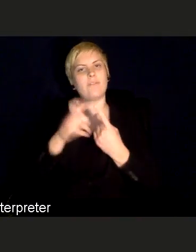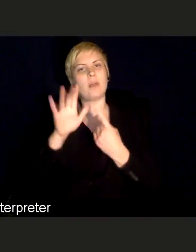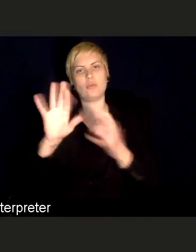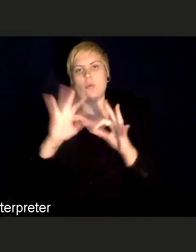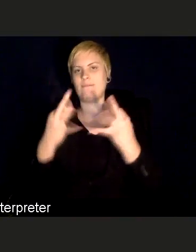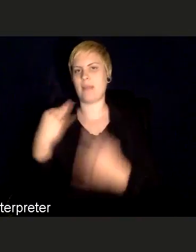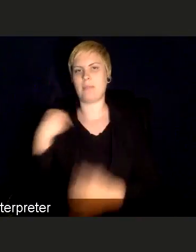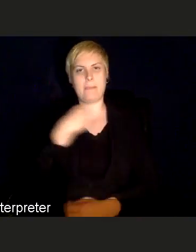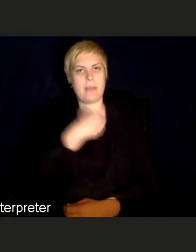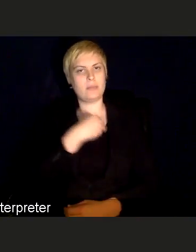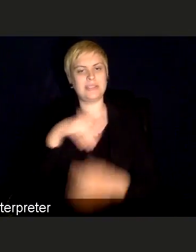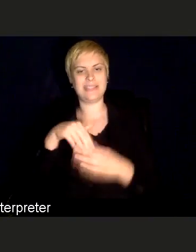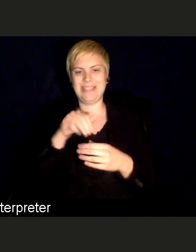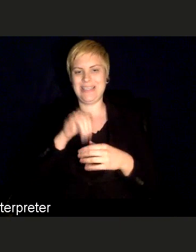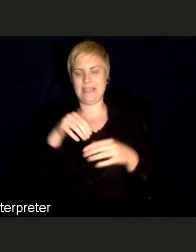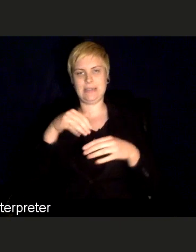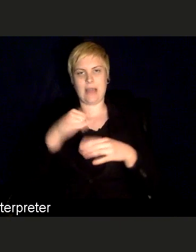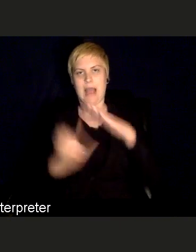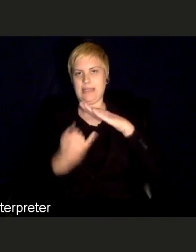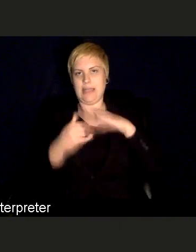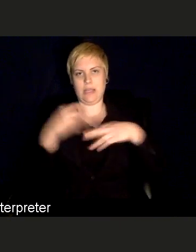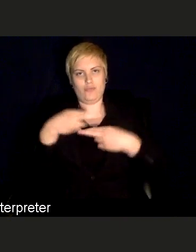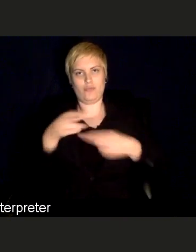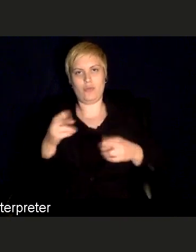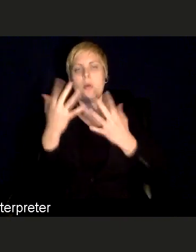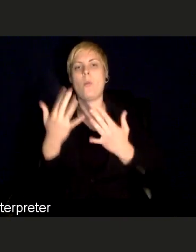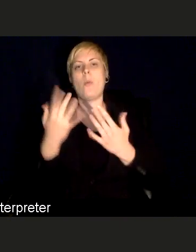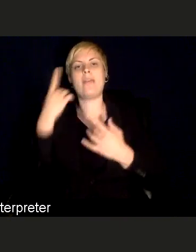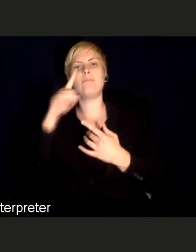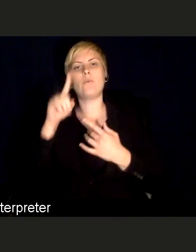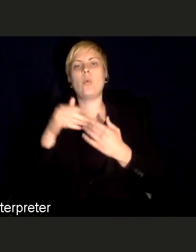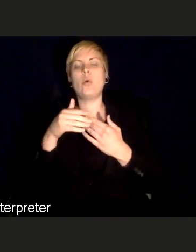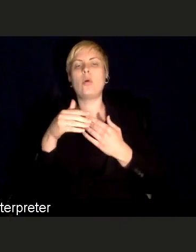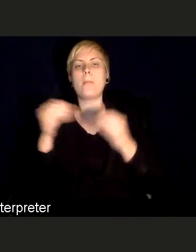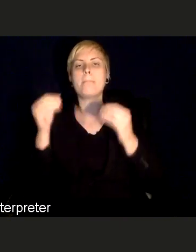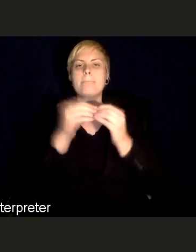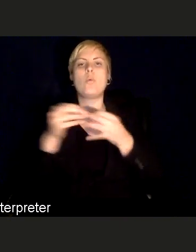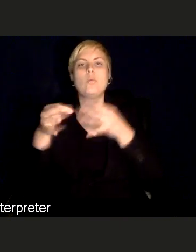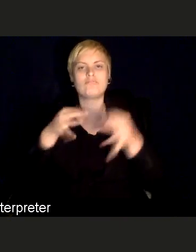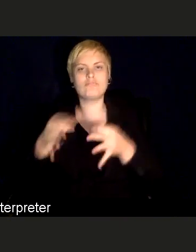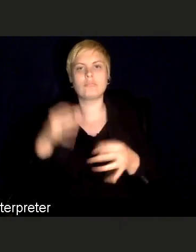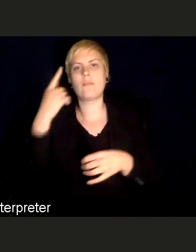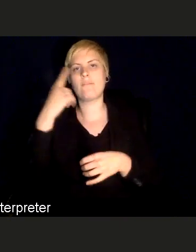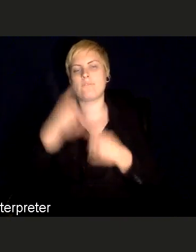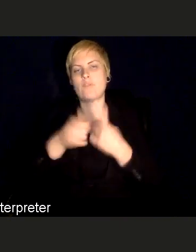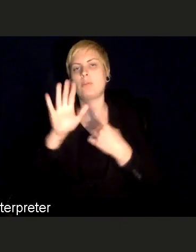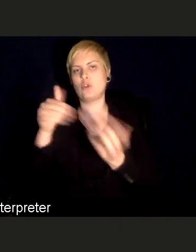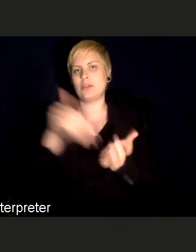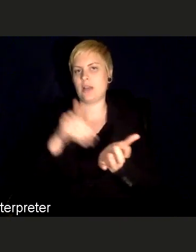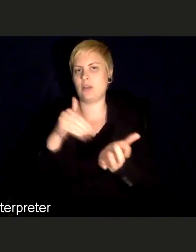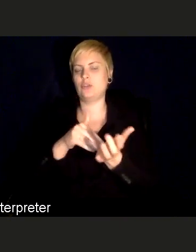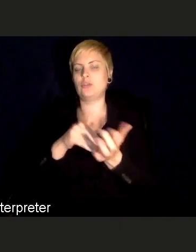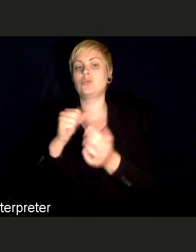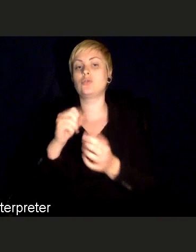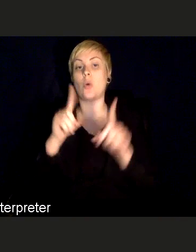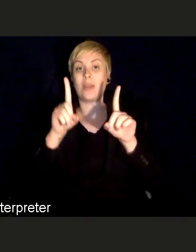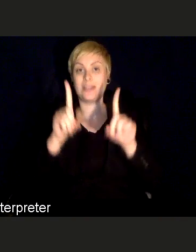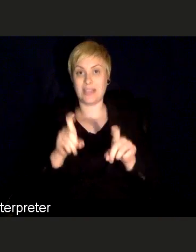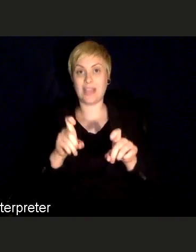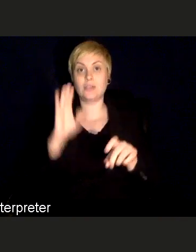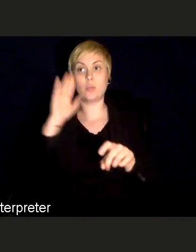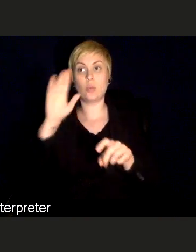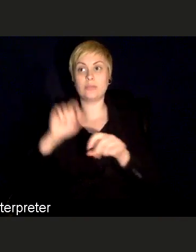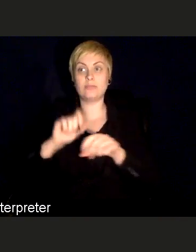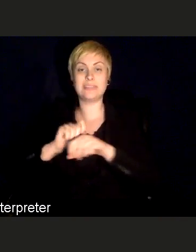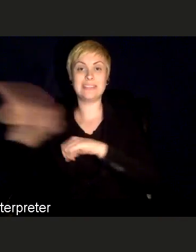testing and further results and further instructions from your physician. So the tests will be sent out, and we will then get the test